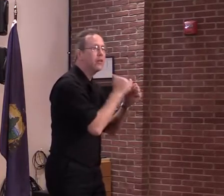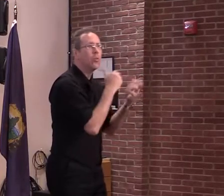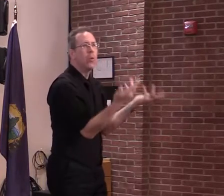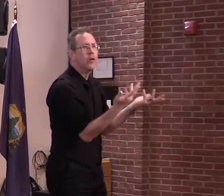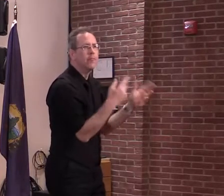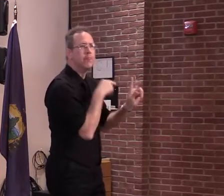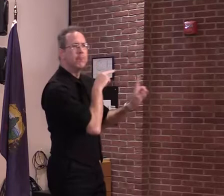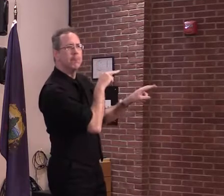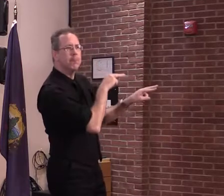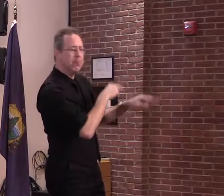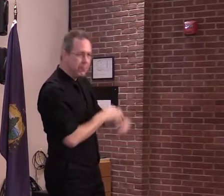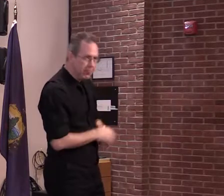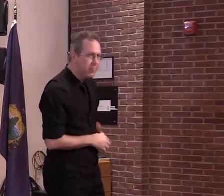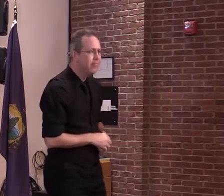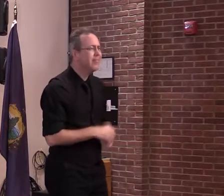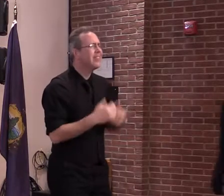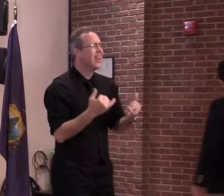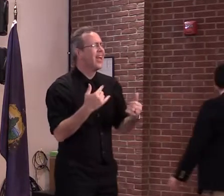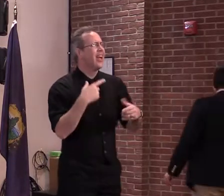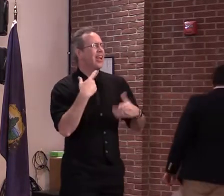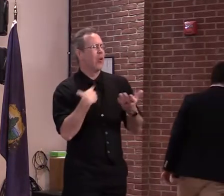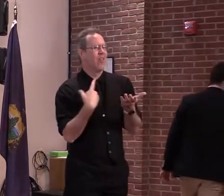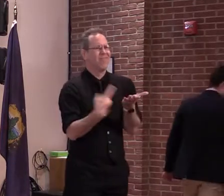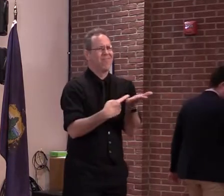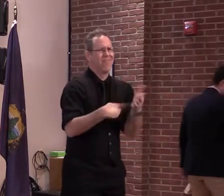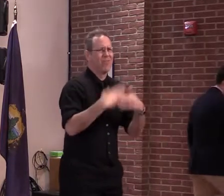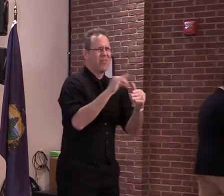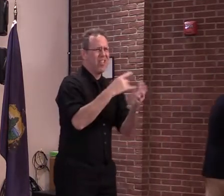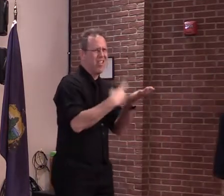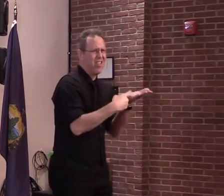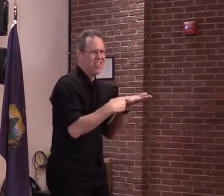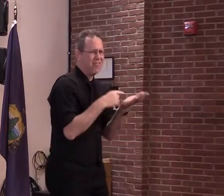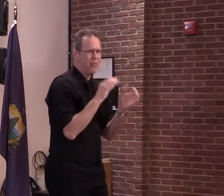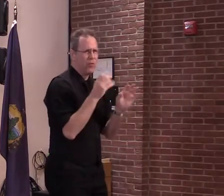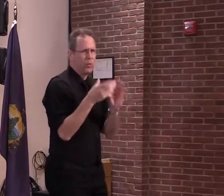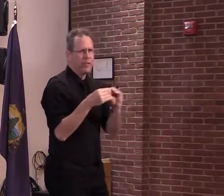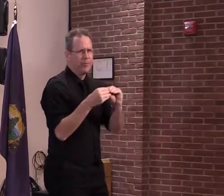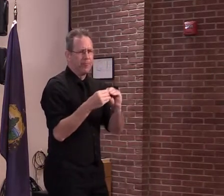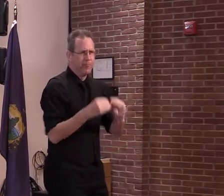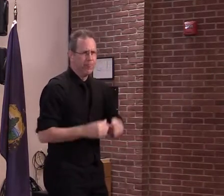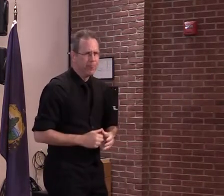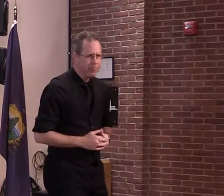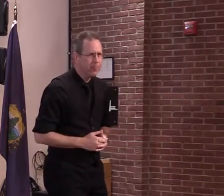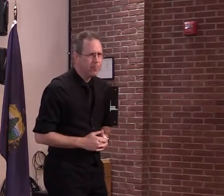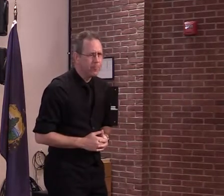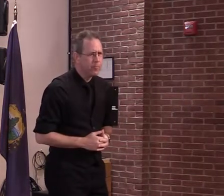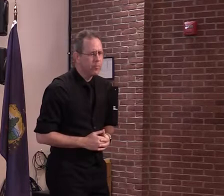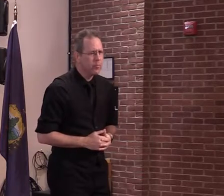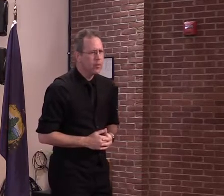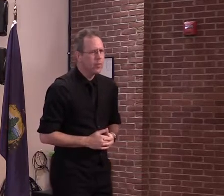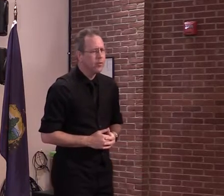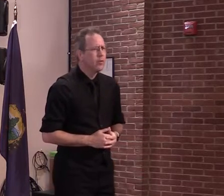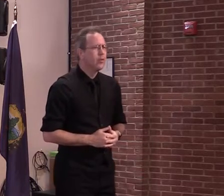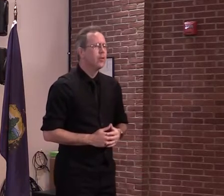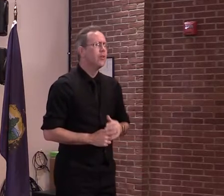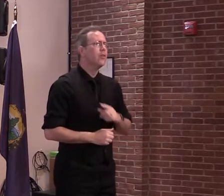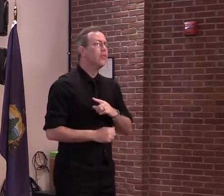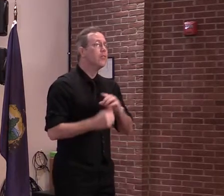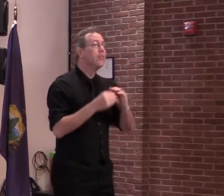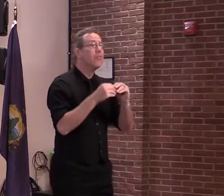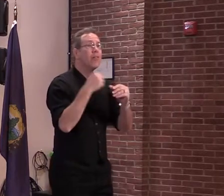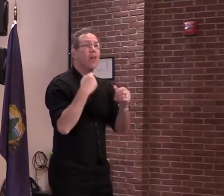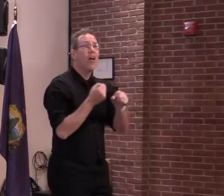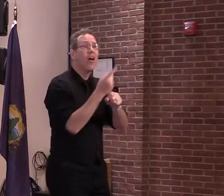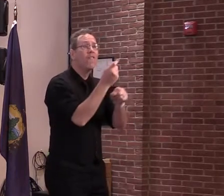some of what we've talked about over the last few weeks. Every year, I put forward a balanced budget